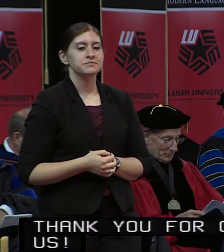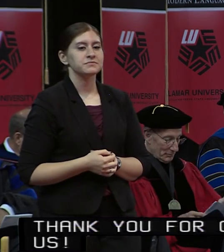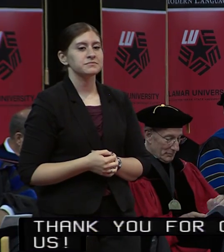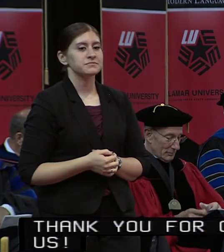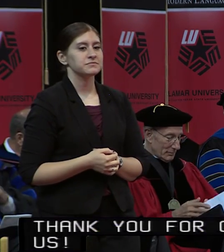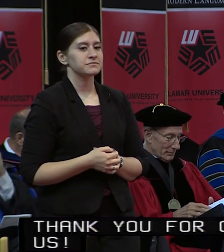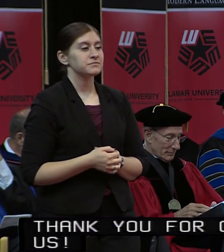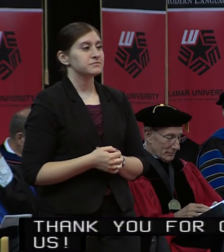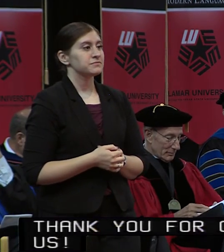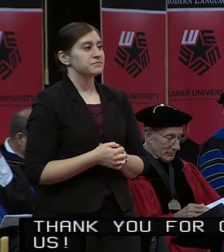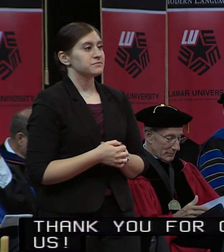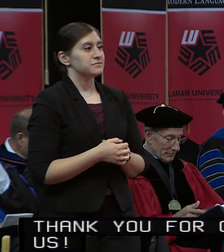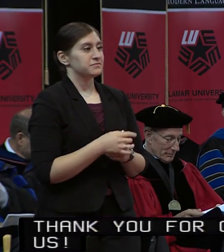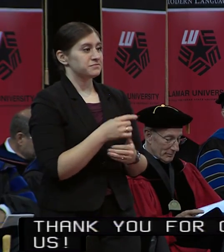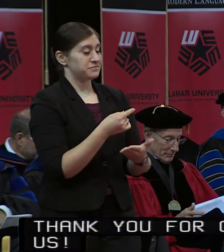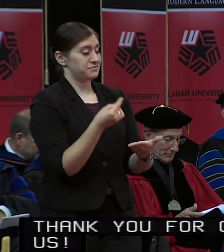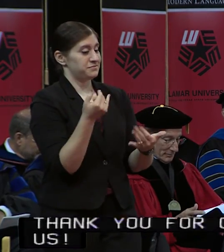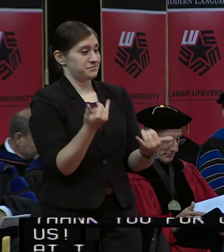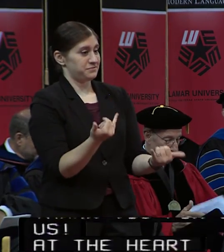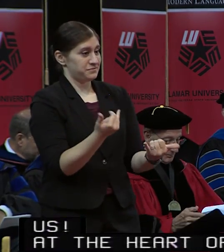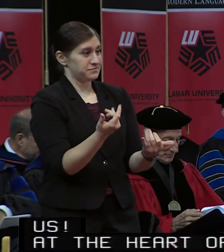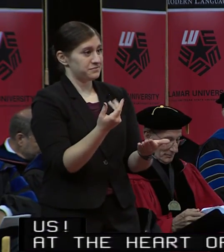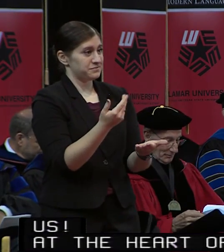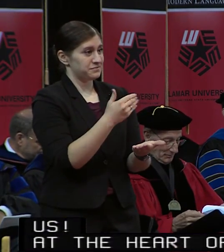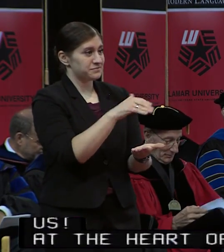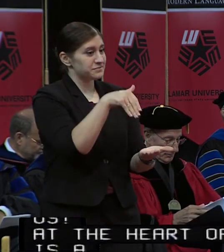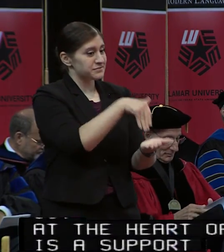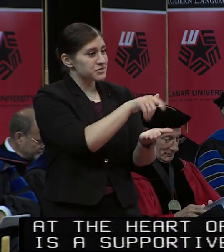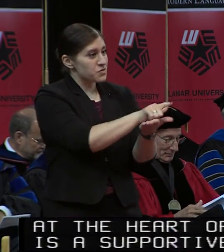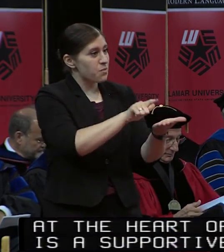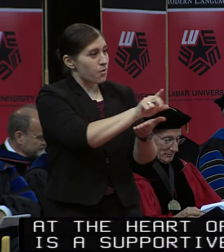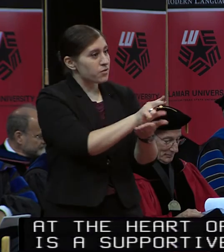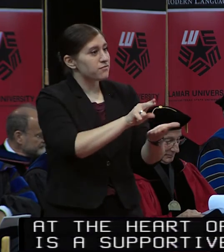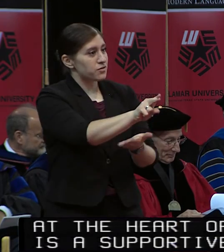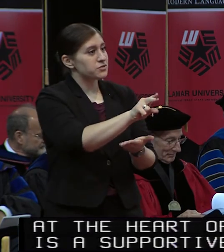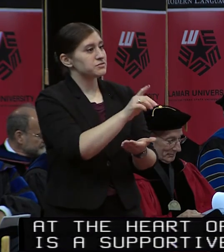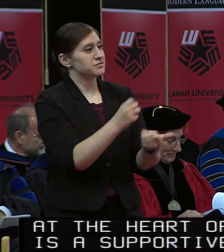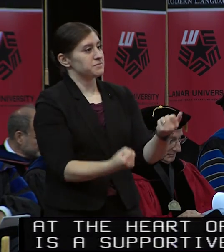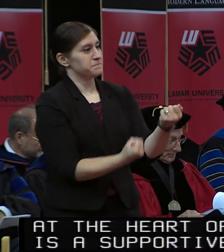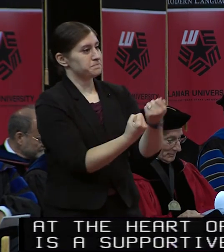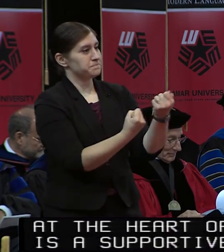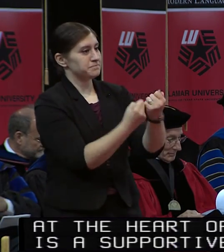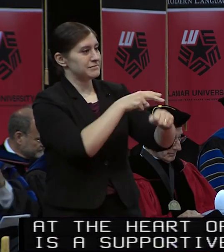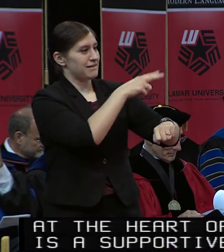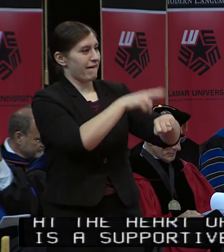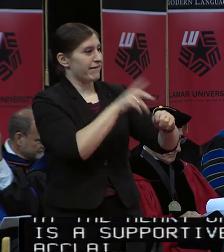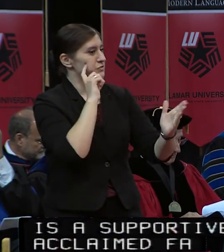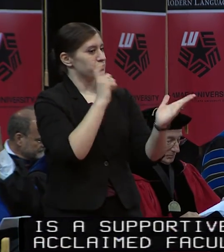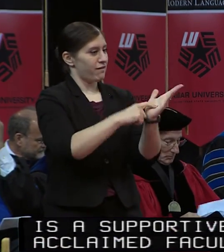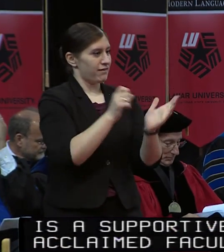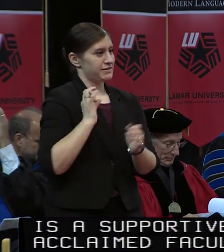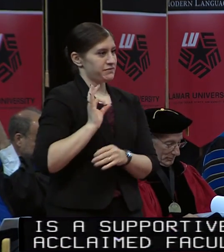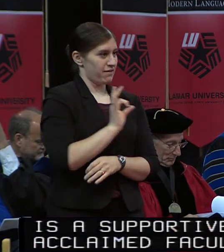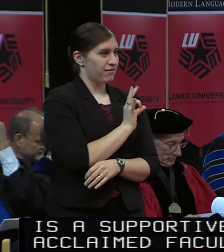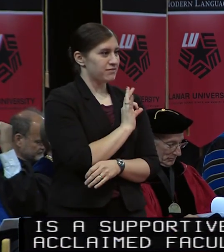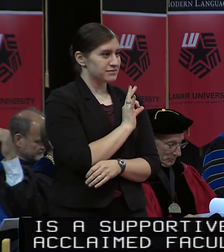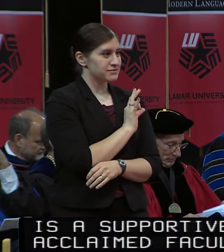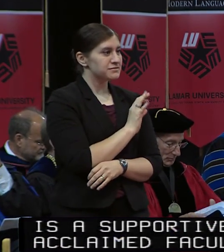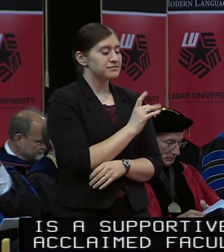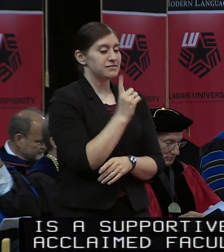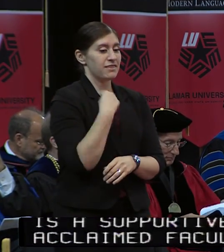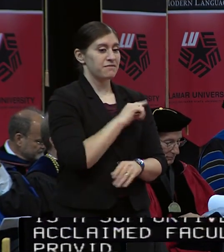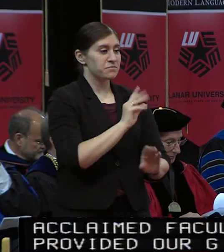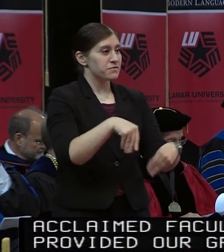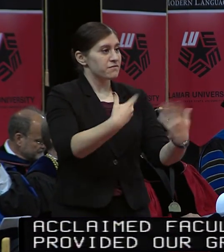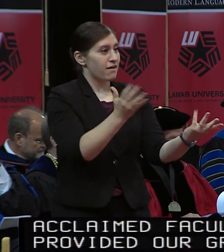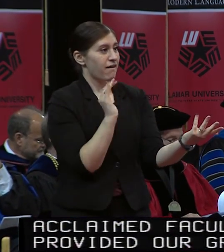At the heart of Lamar University is a supportive and nationally acclaimed faculty. They have provided